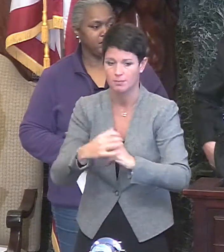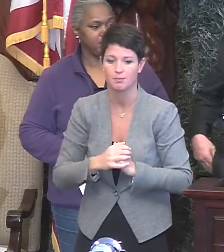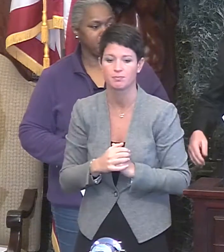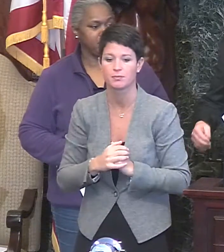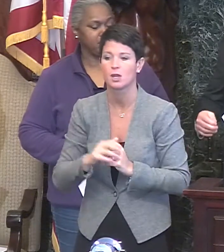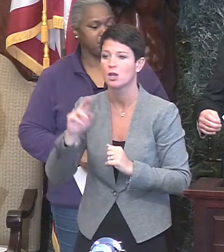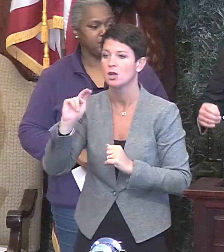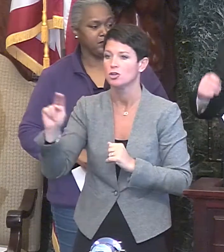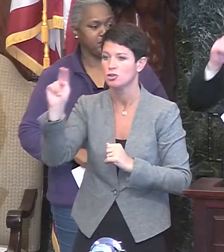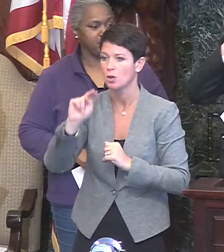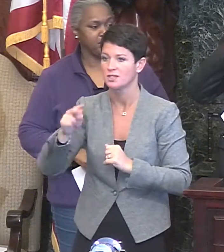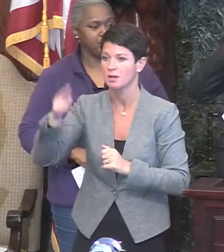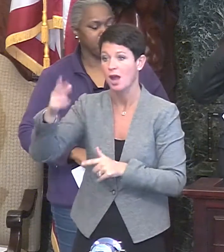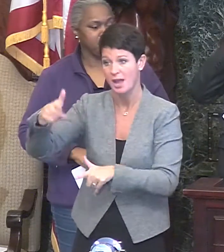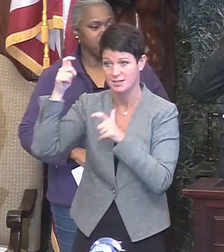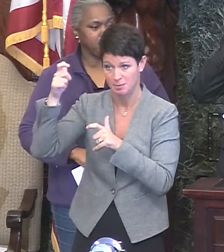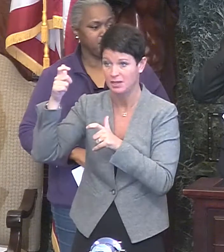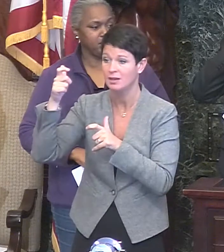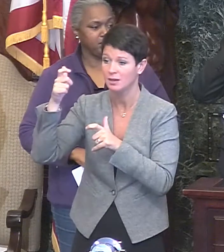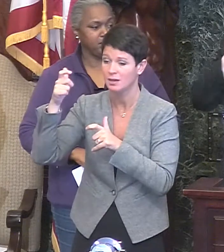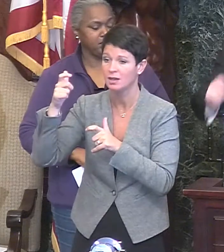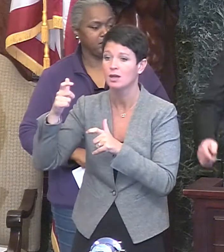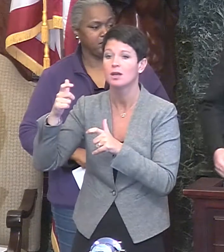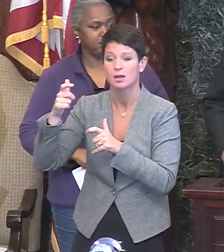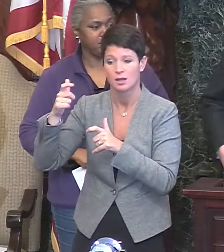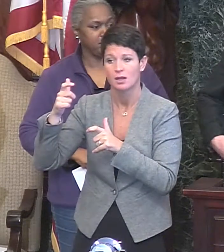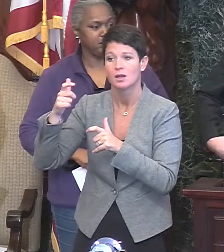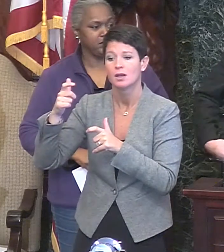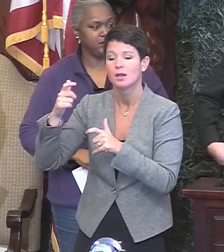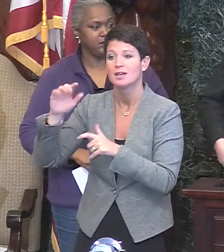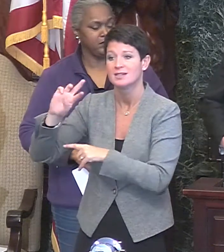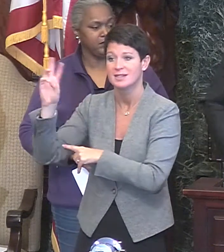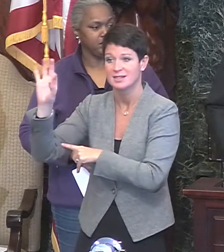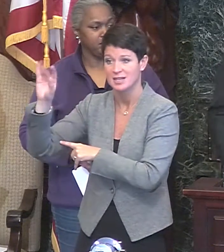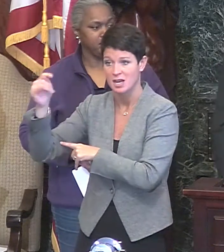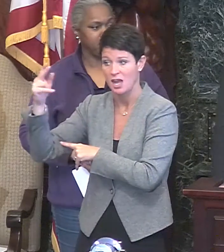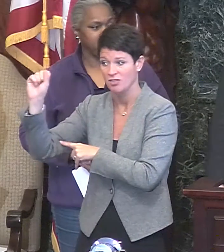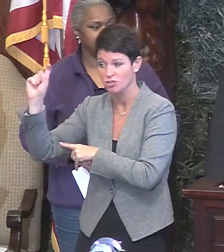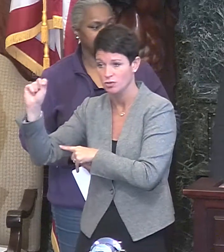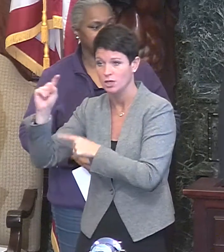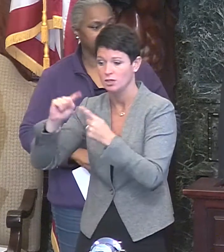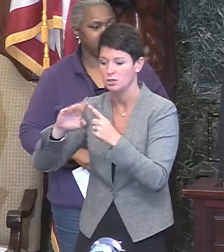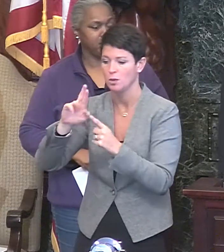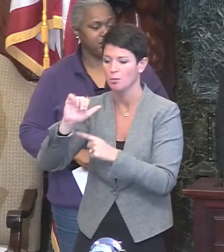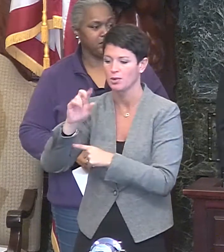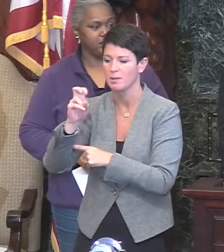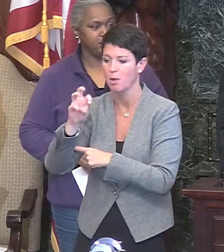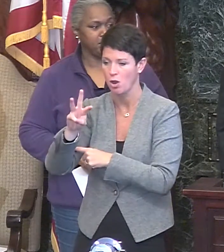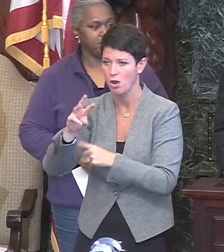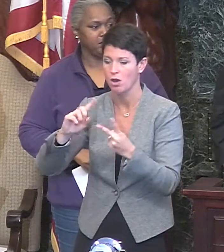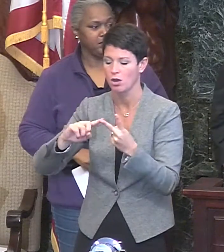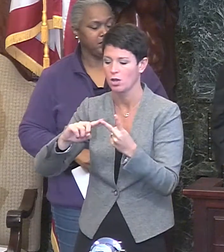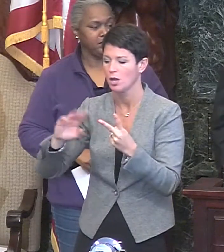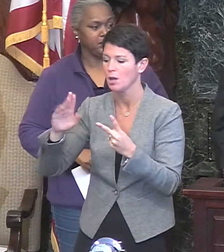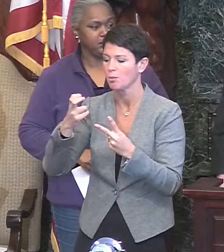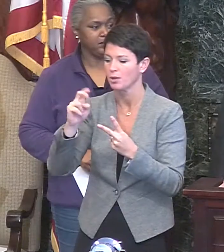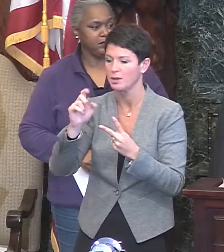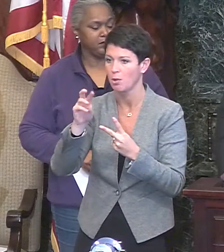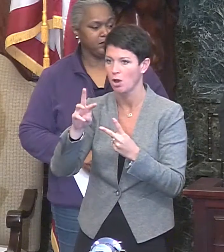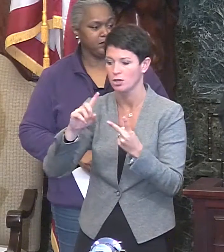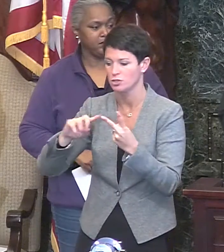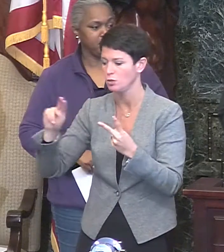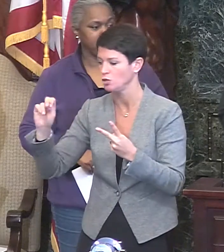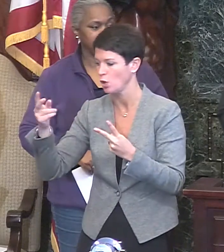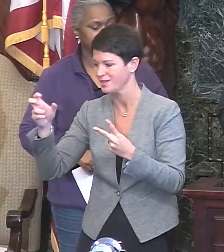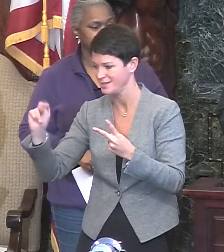the Norristown High Speed Line, we are open from 69th Street to Bryn Mawr. Bryn Mawr to Norristown right now